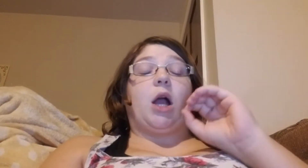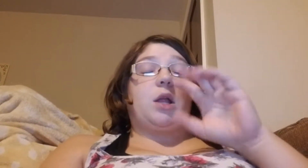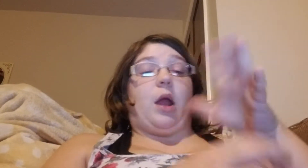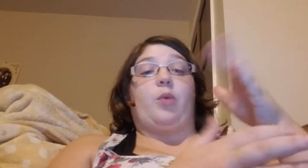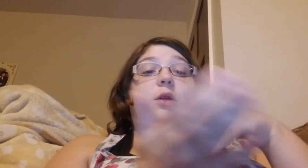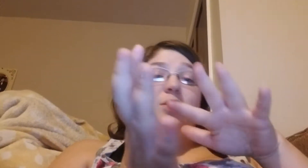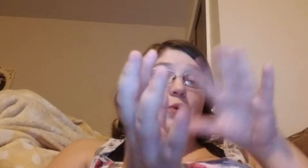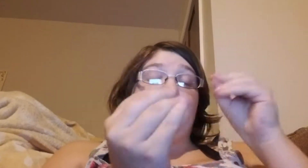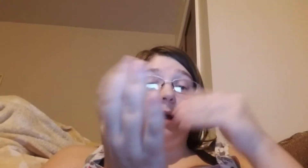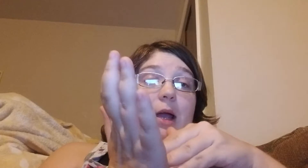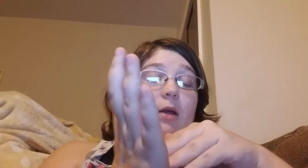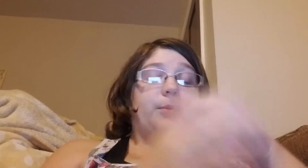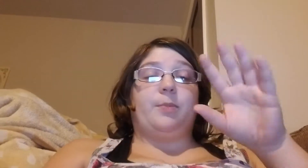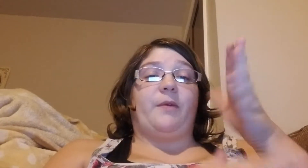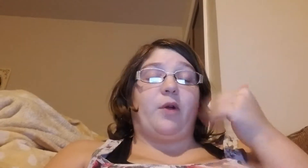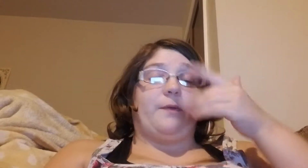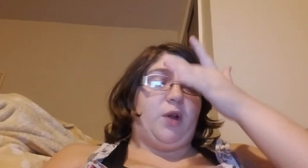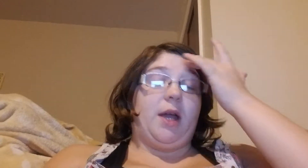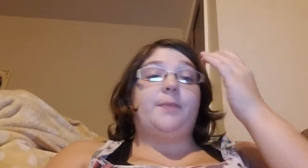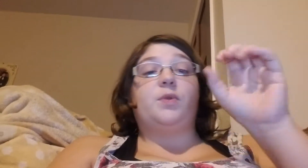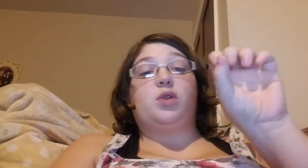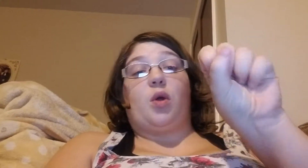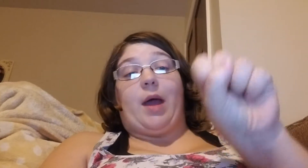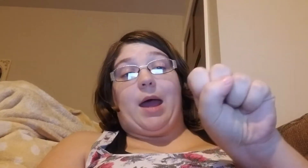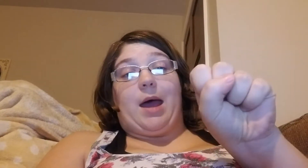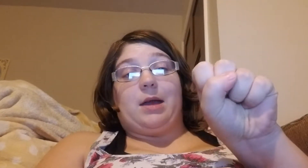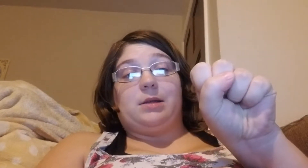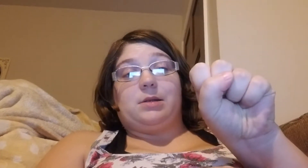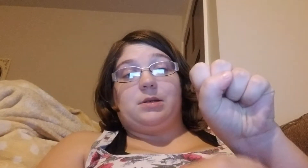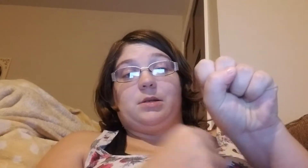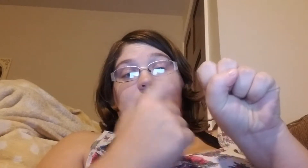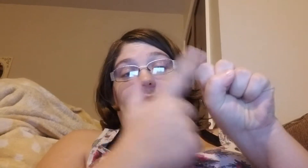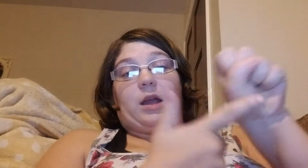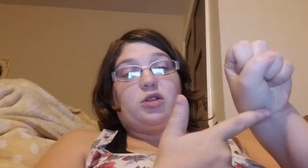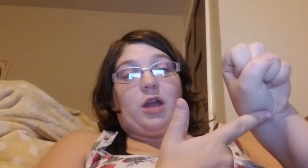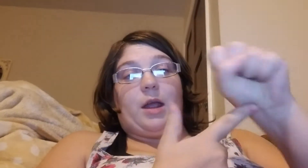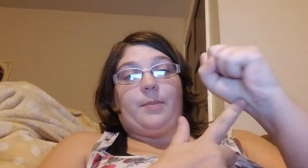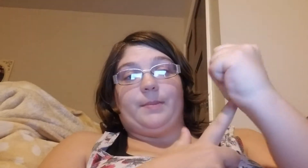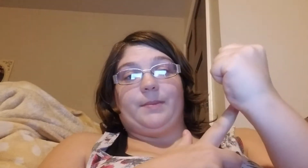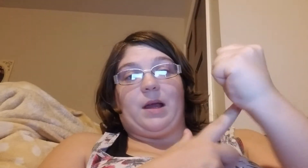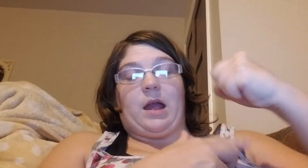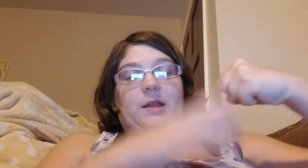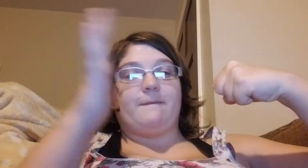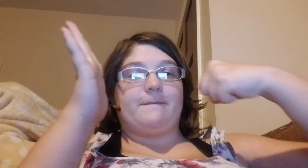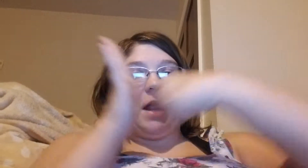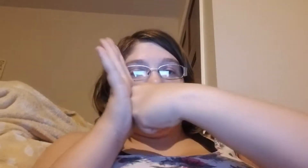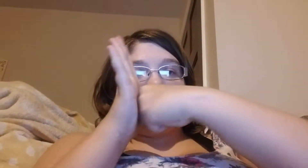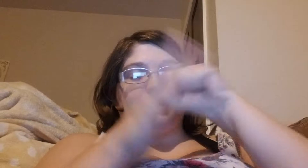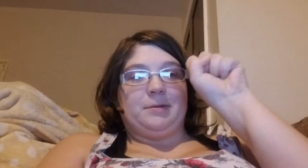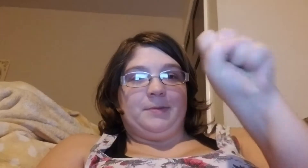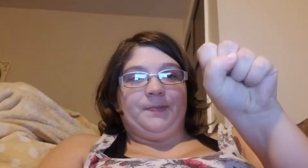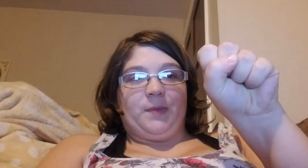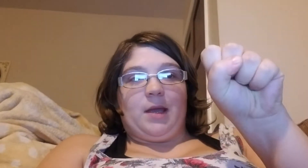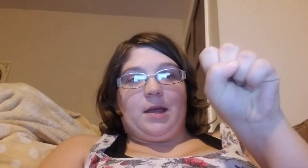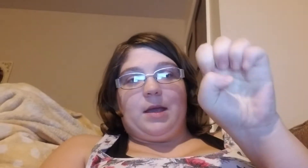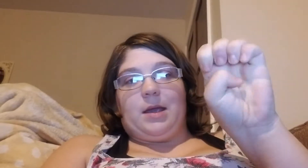I'm gonna do it again before I forget. So S, like a shape, as a fish.